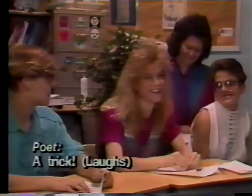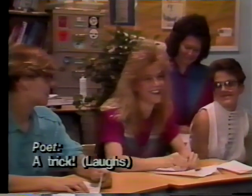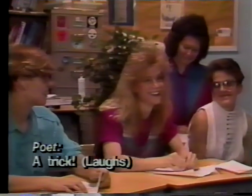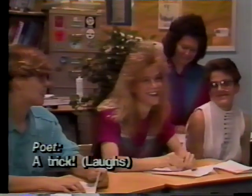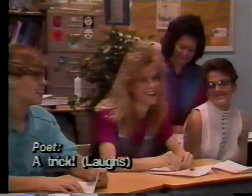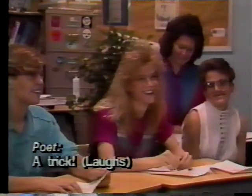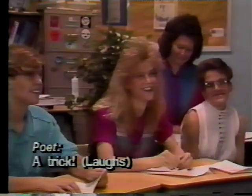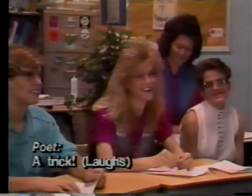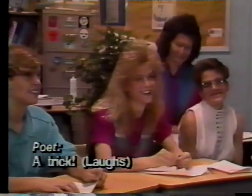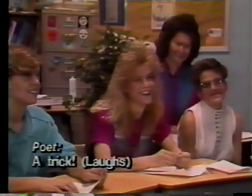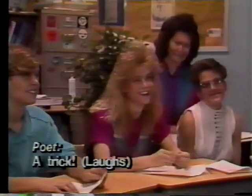Good.